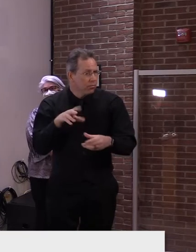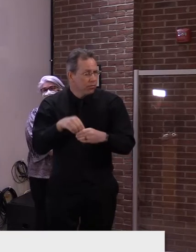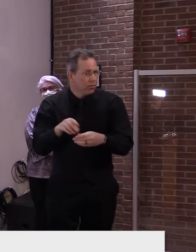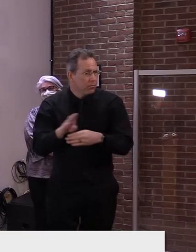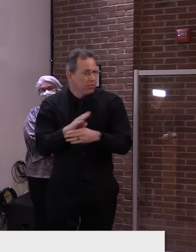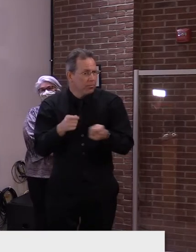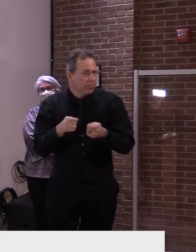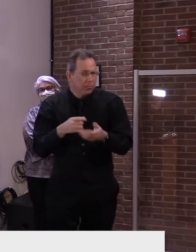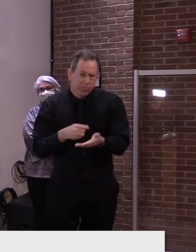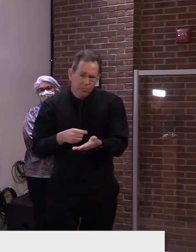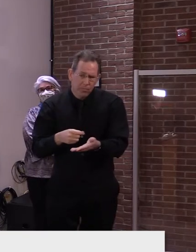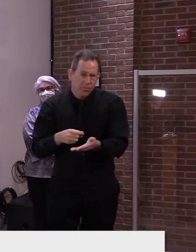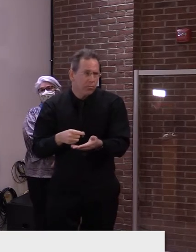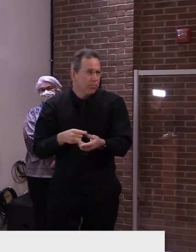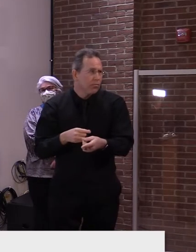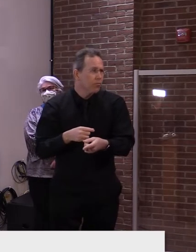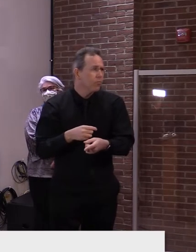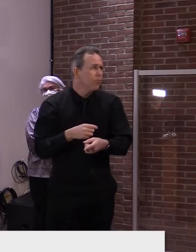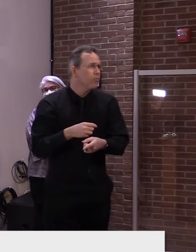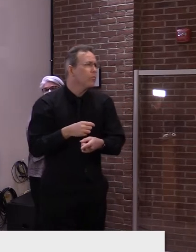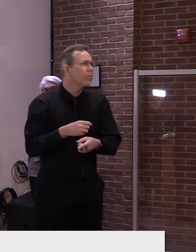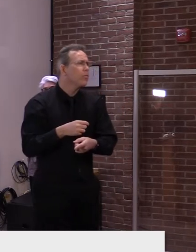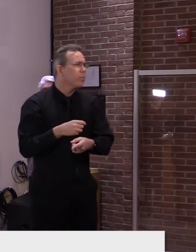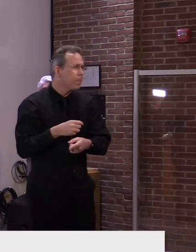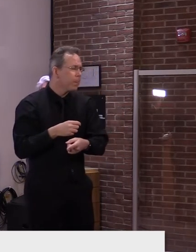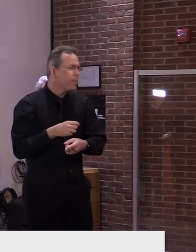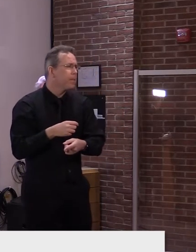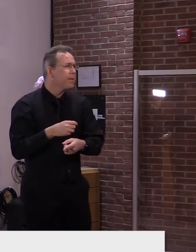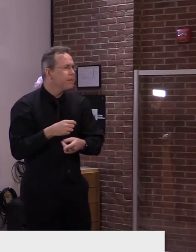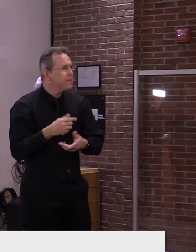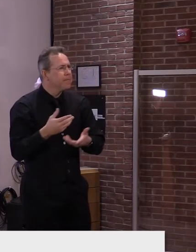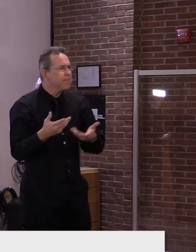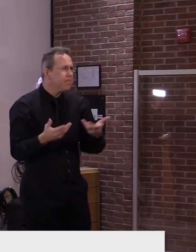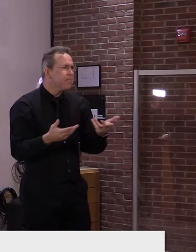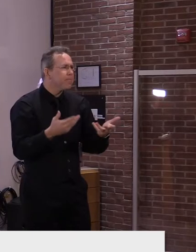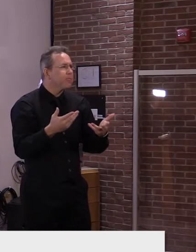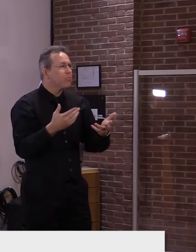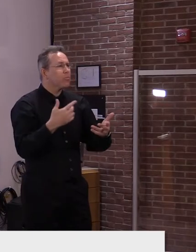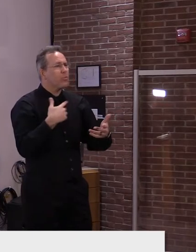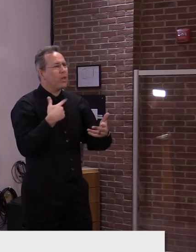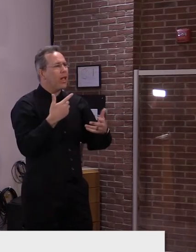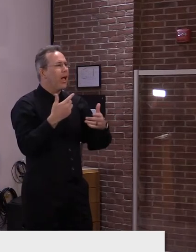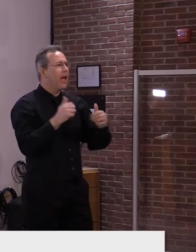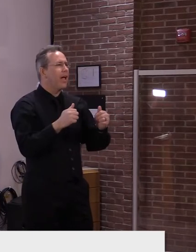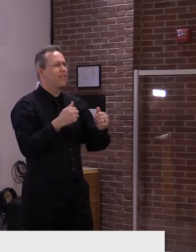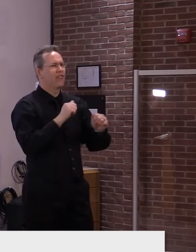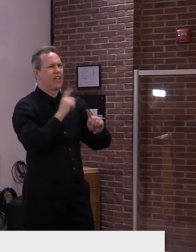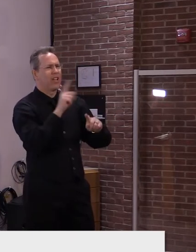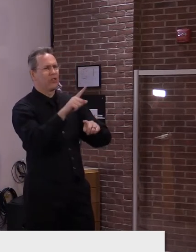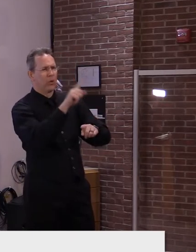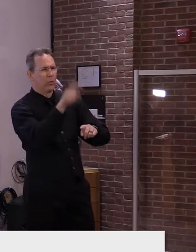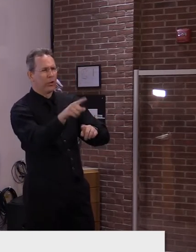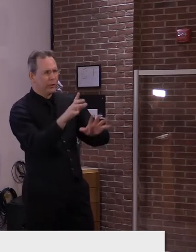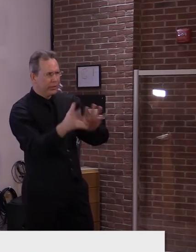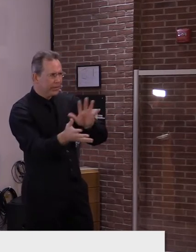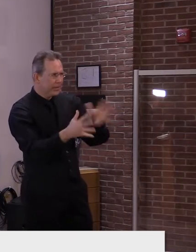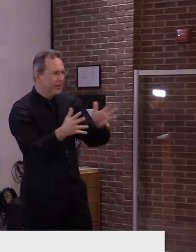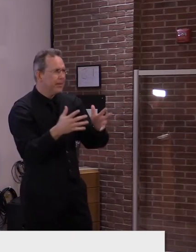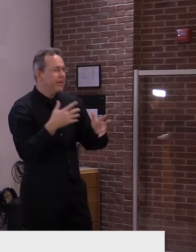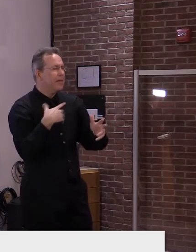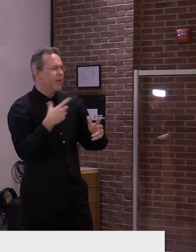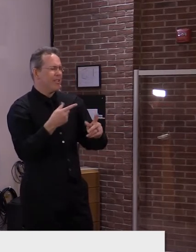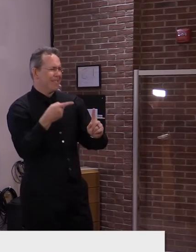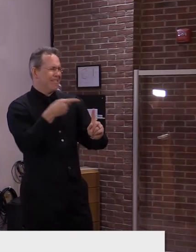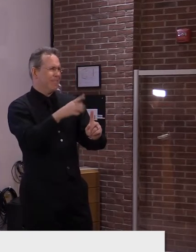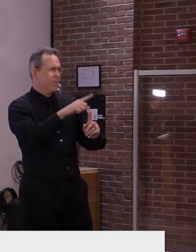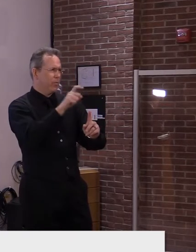I can take a stab at what I think is the crux of the question. So you are correct. Currently, we permit